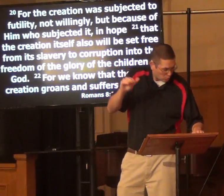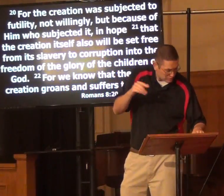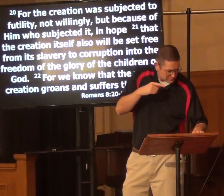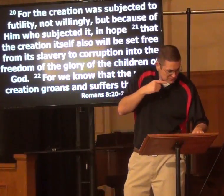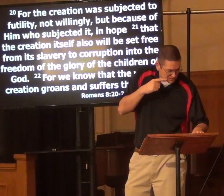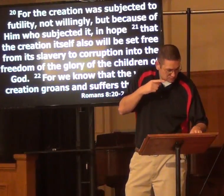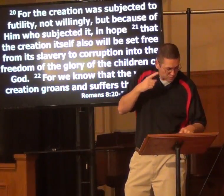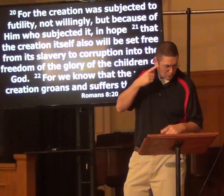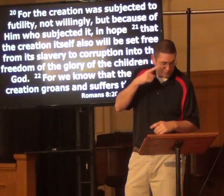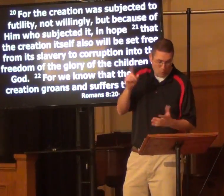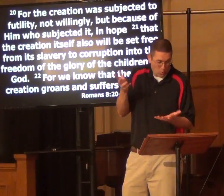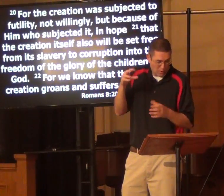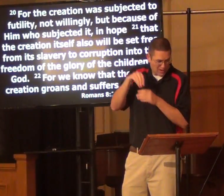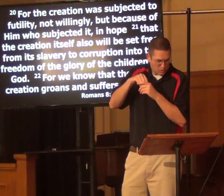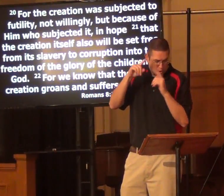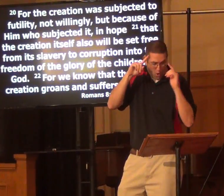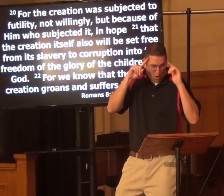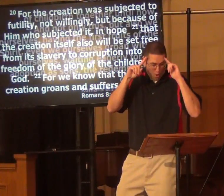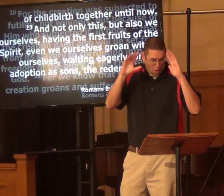So in verse 24,